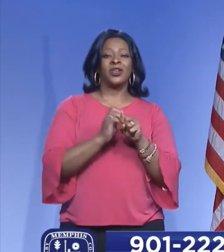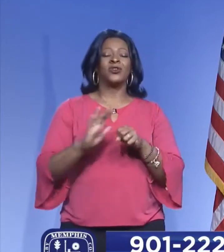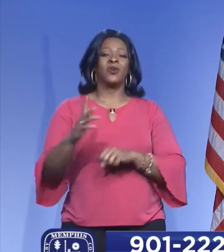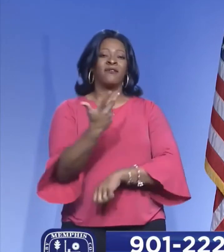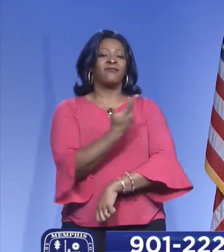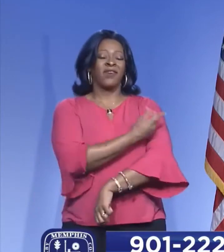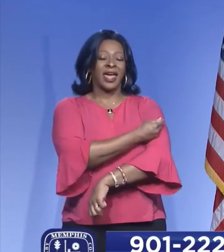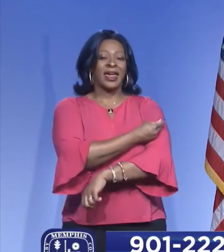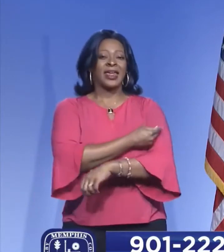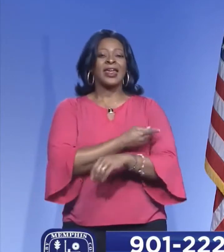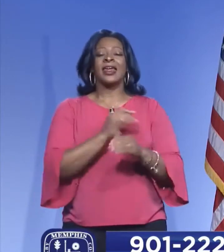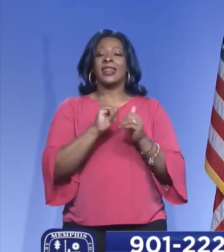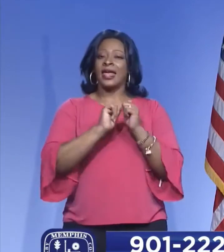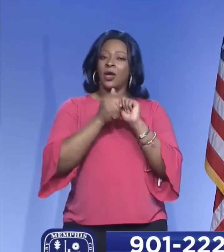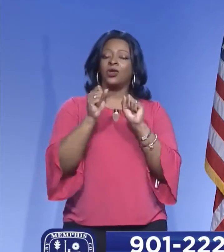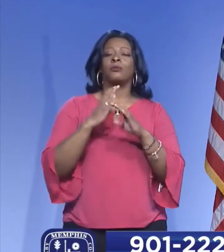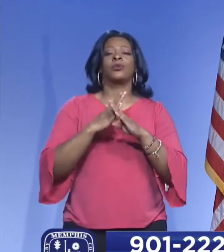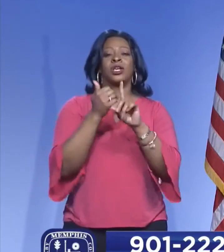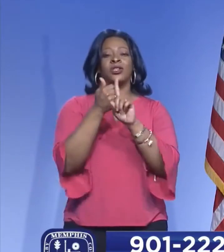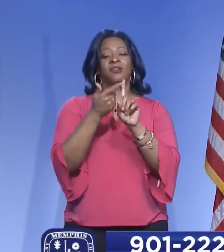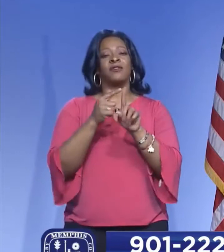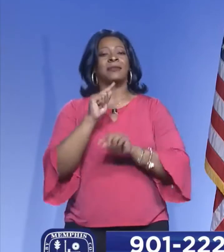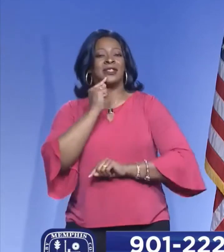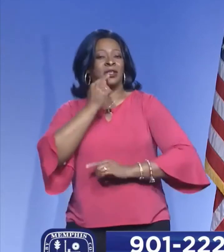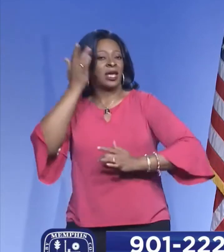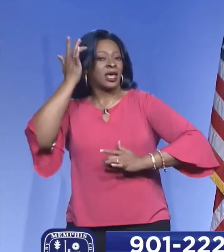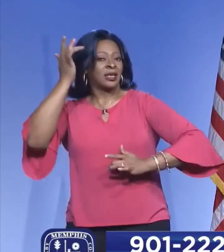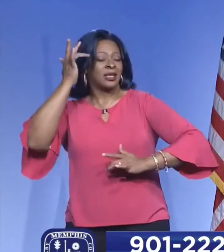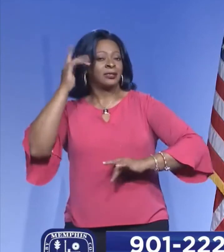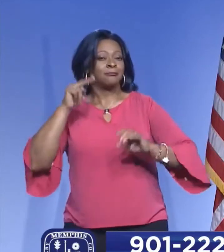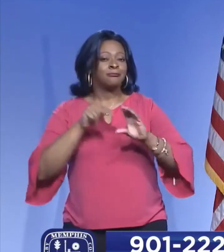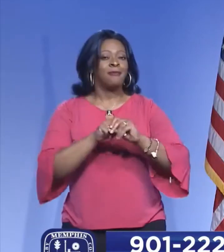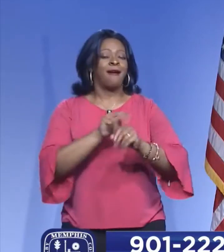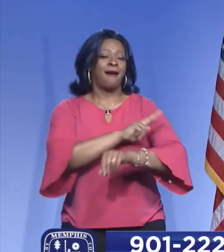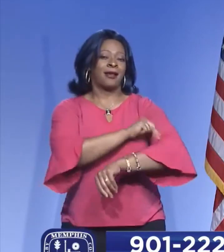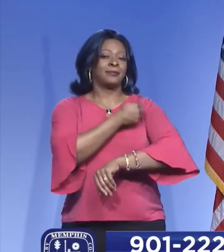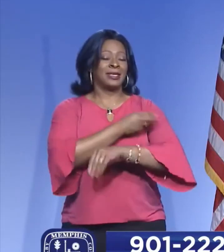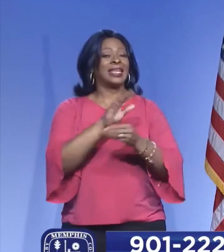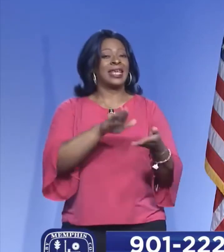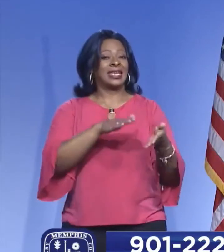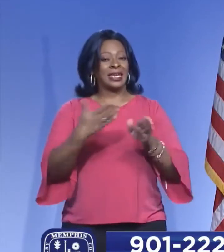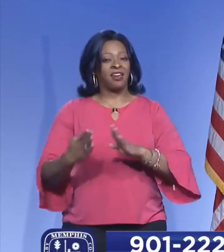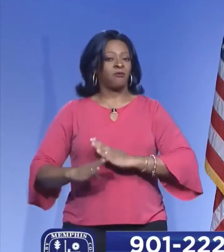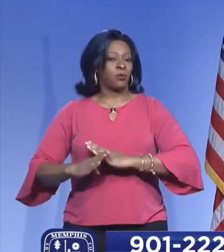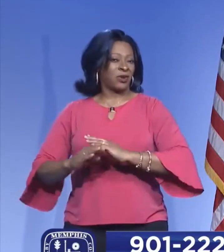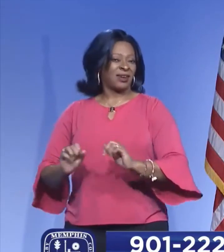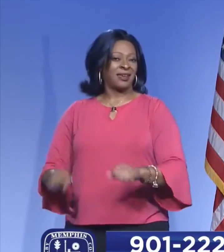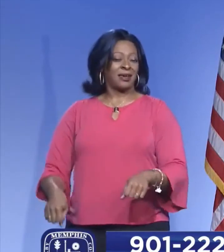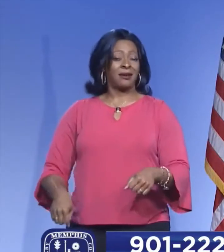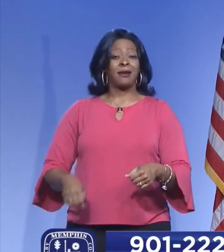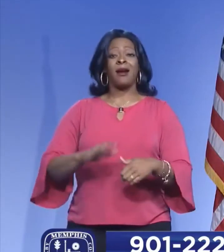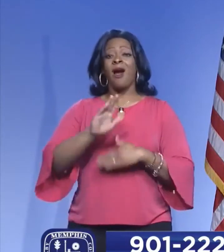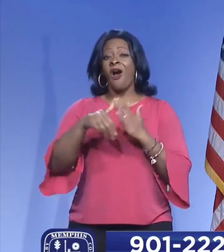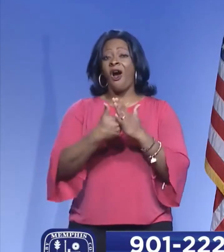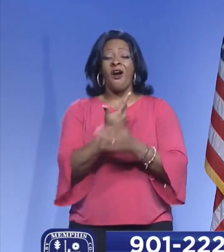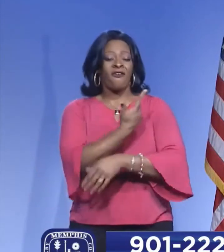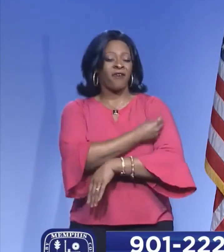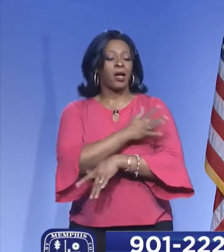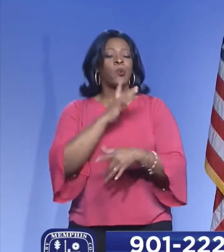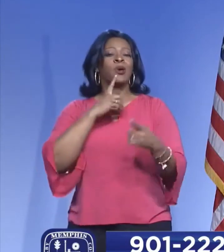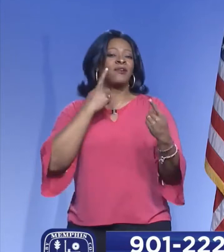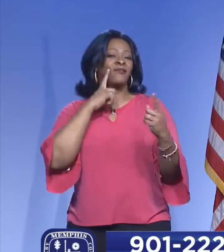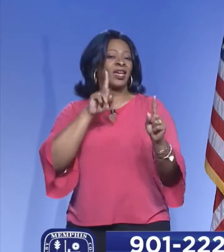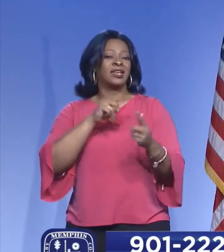that's the way to protect yourself from severe illness, hospitalization, and death. All of the vaccines are very effective against